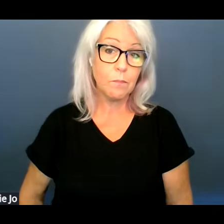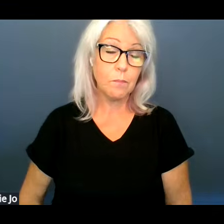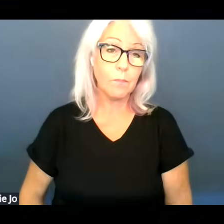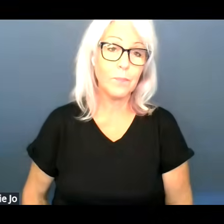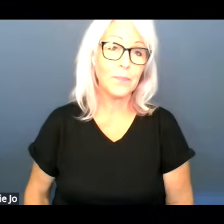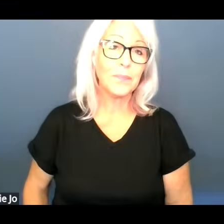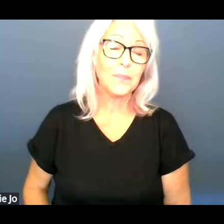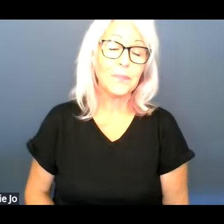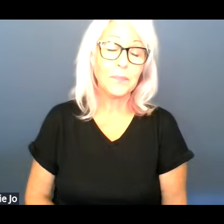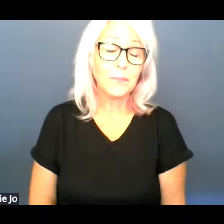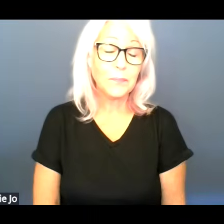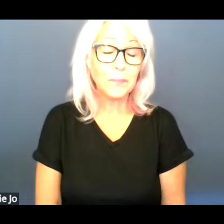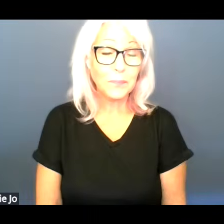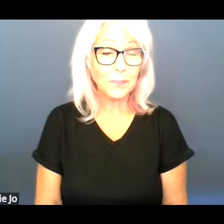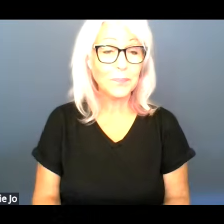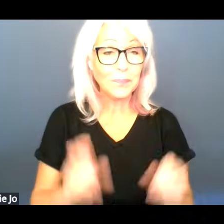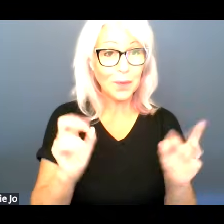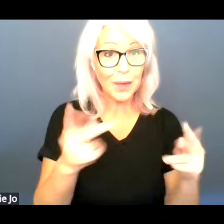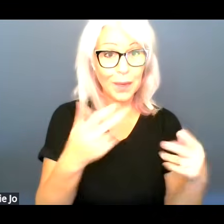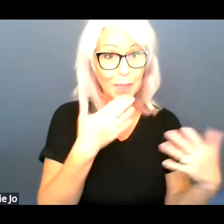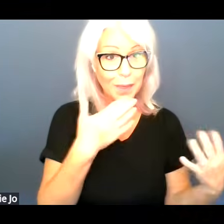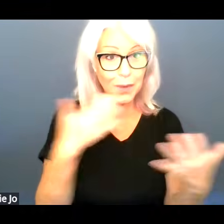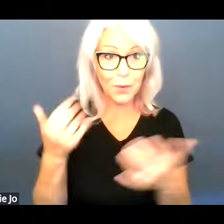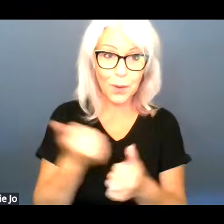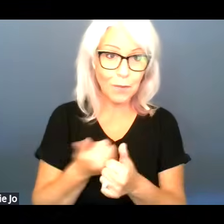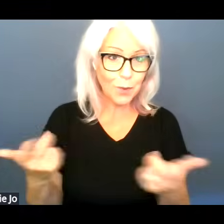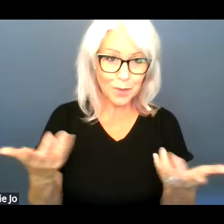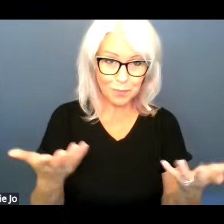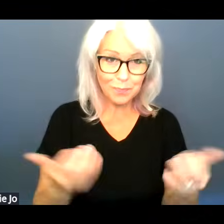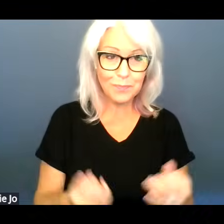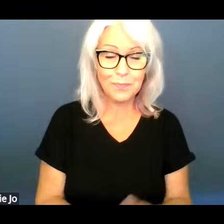Okay. Thank you, everybody.